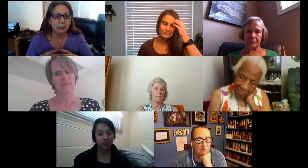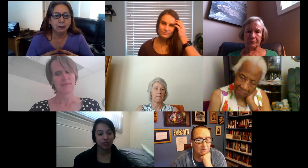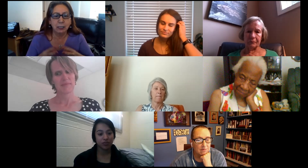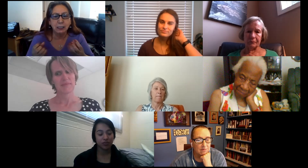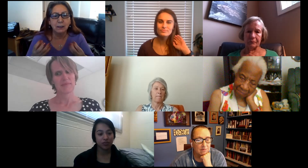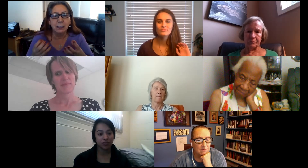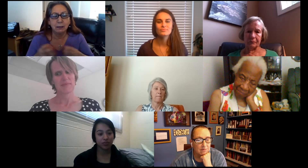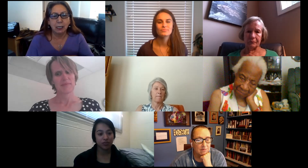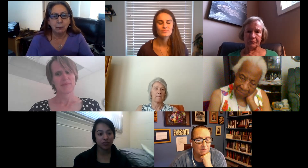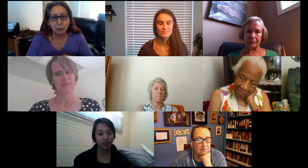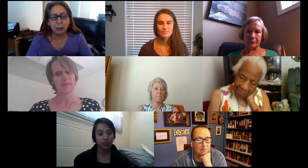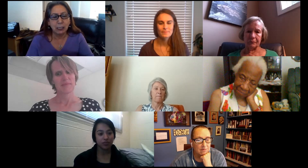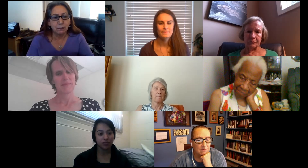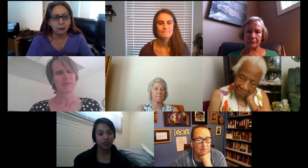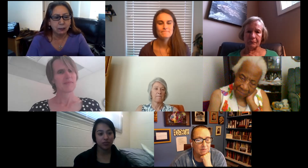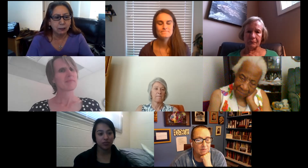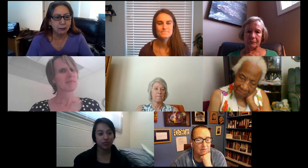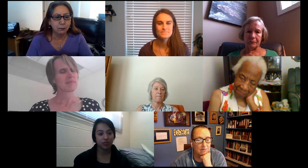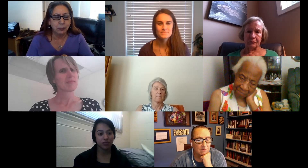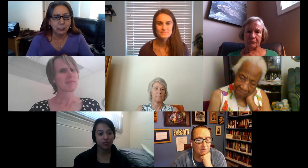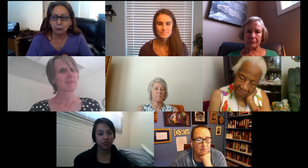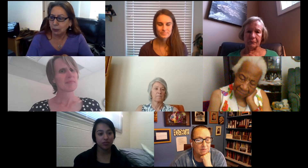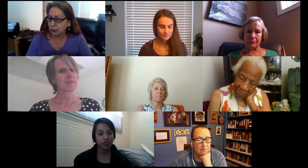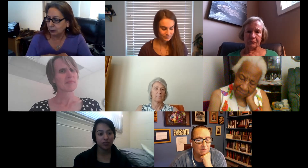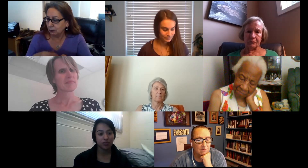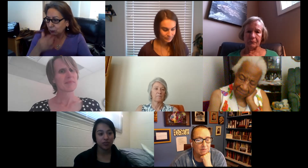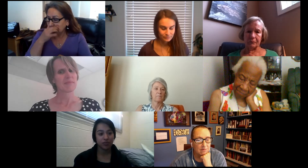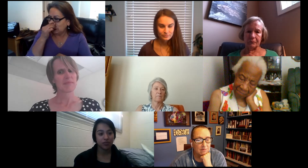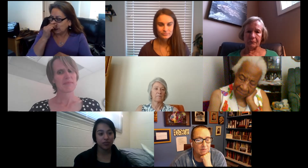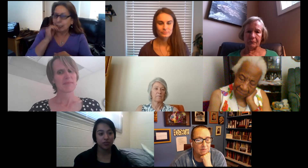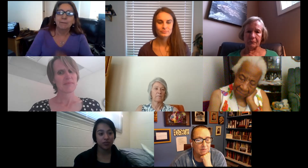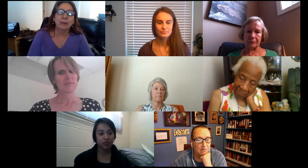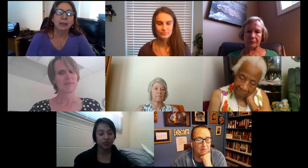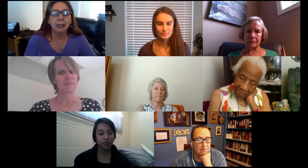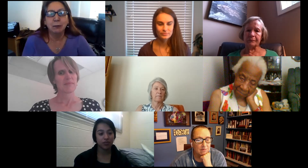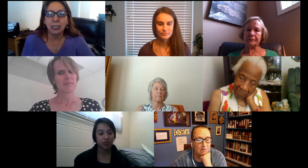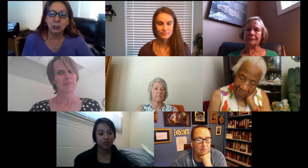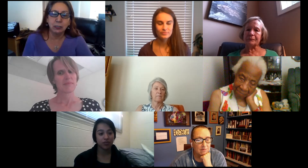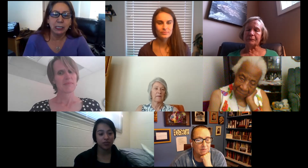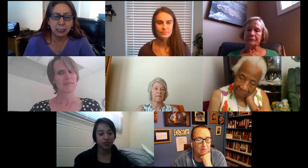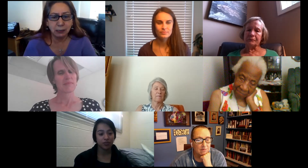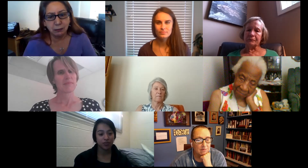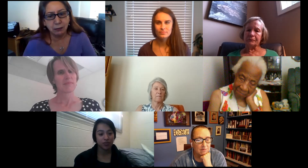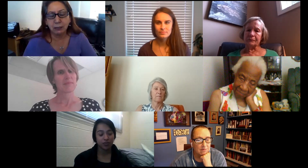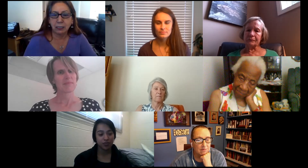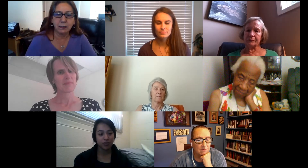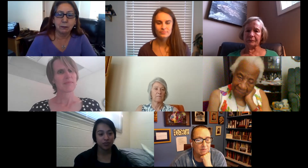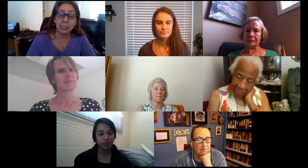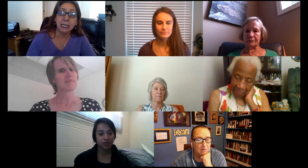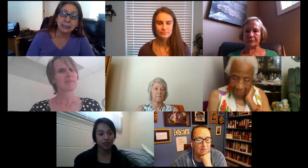know, I remarried after 14 years? Yeah. And we had 2 other kids. None of them, my youngest son